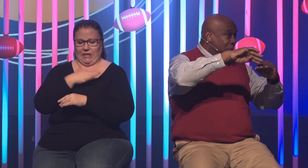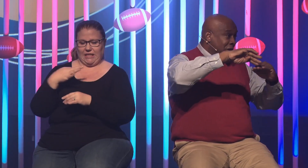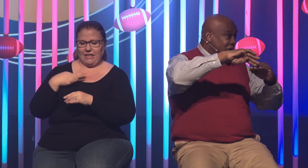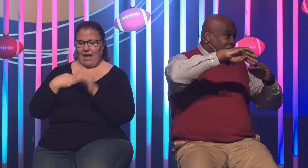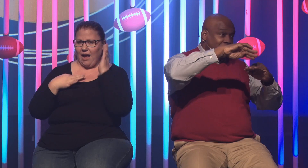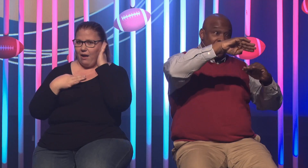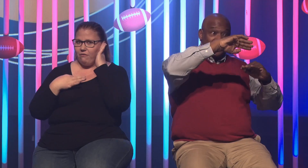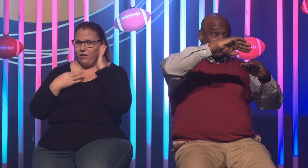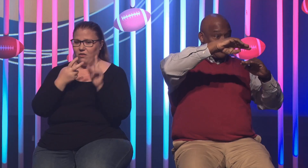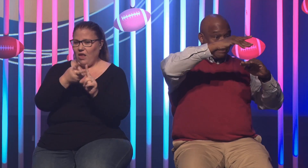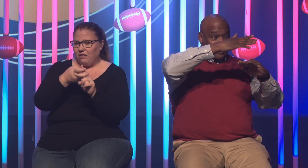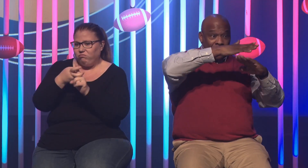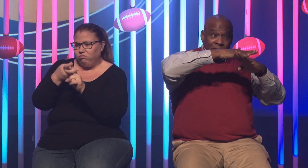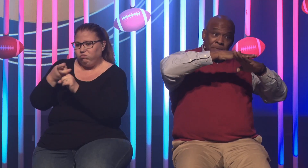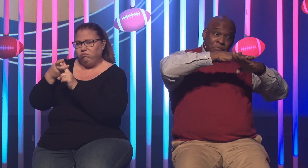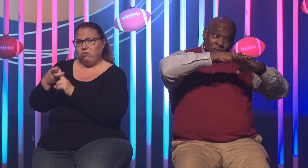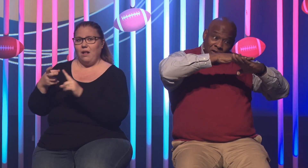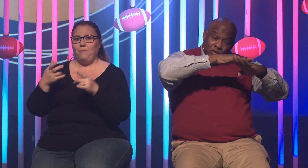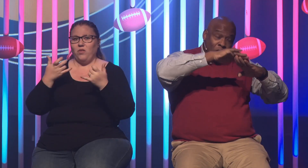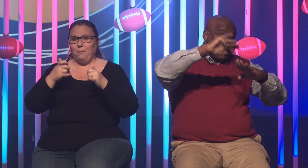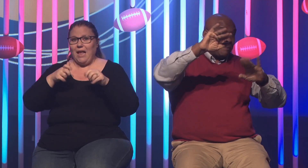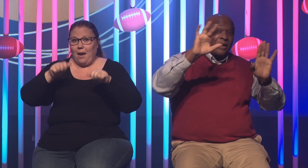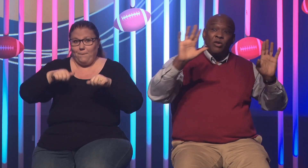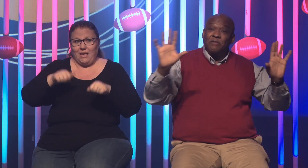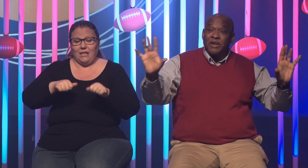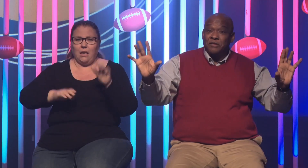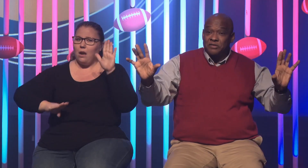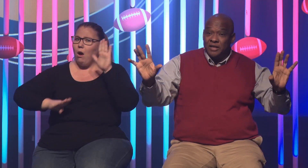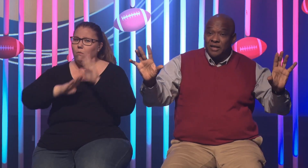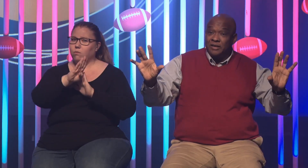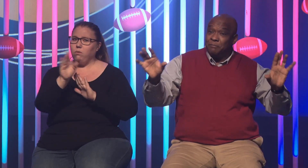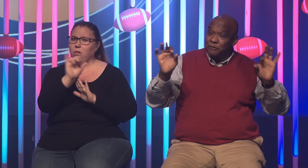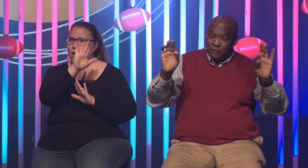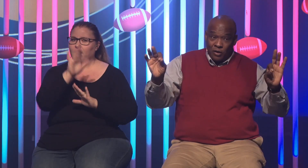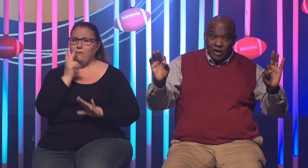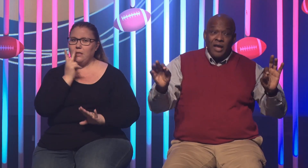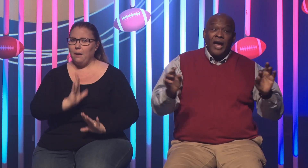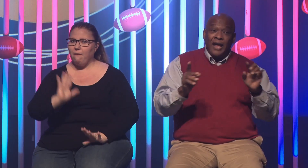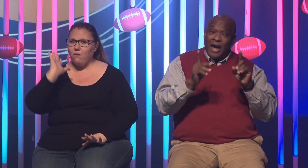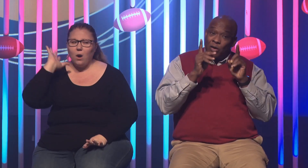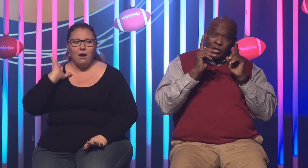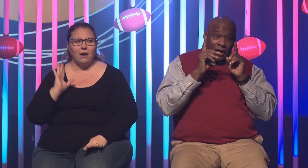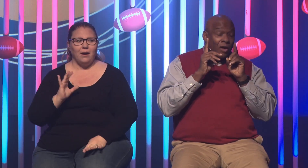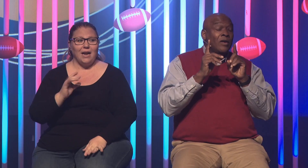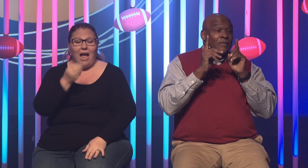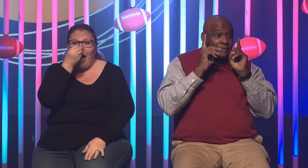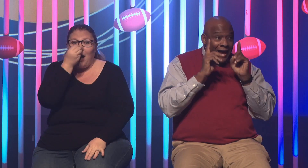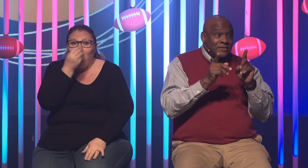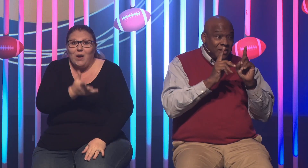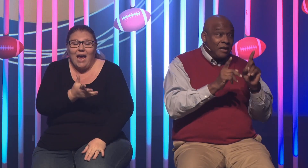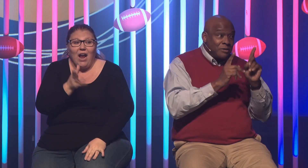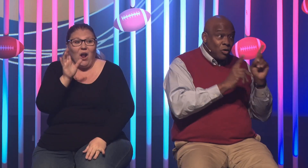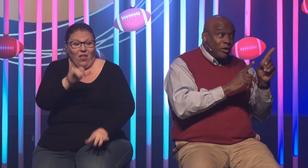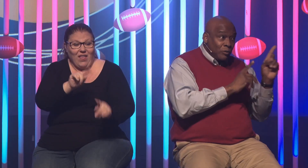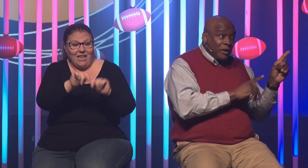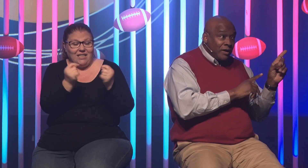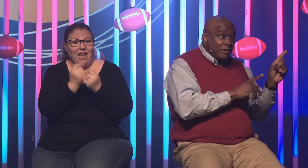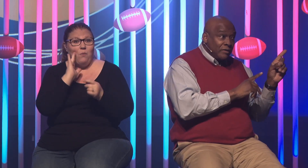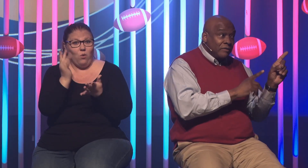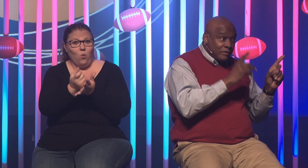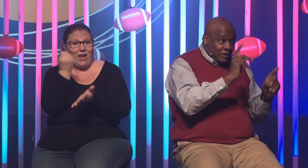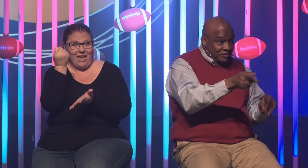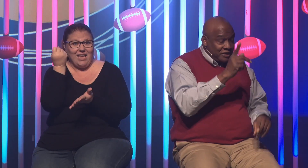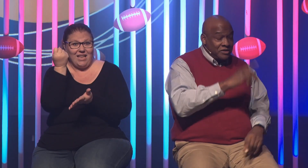playing ability is gonna just simple. It's going up like you have never seen before. And I don't care, that team is going to